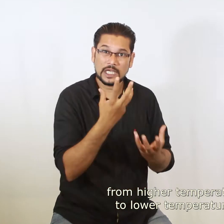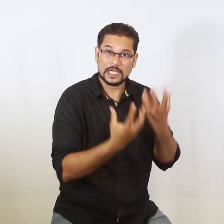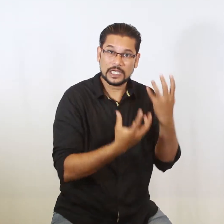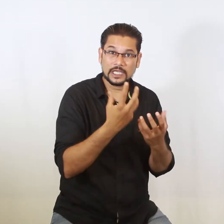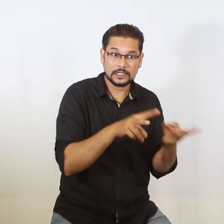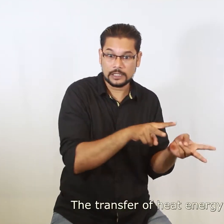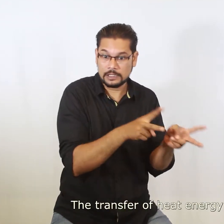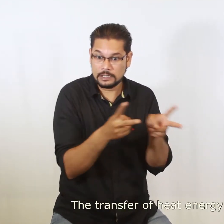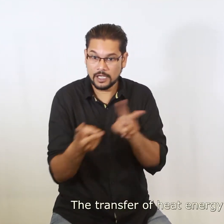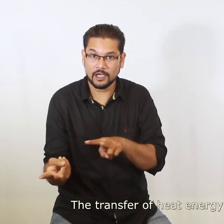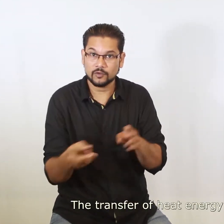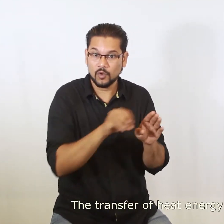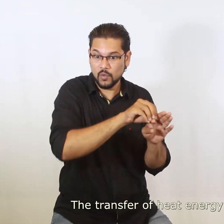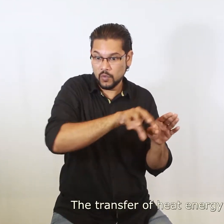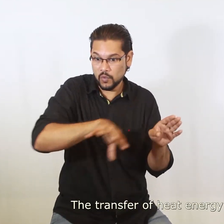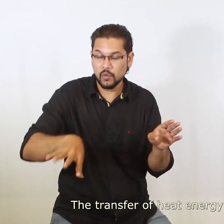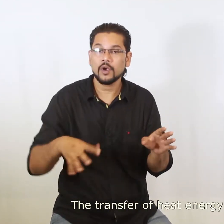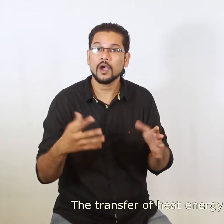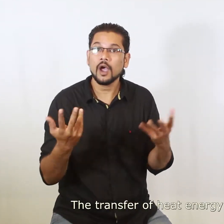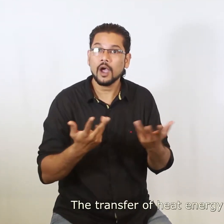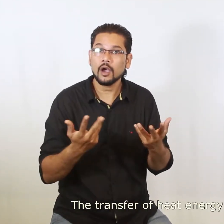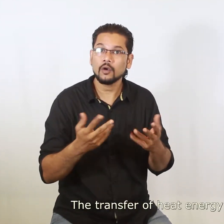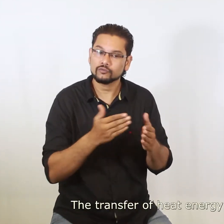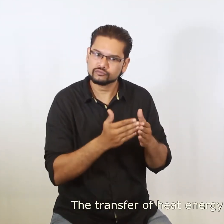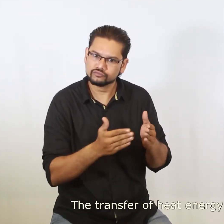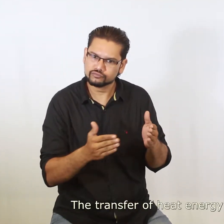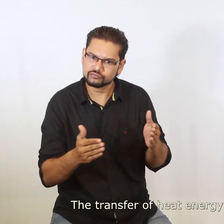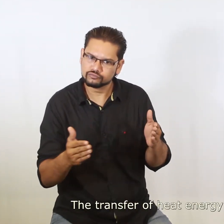The transfer of heat energy continues